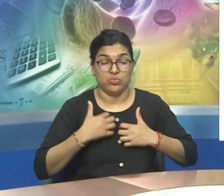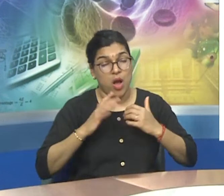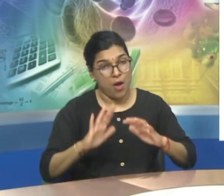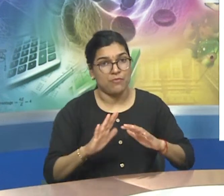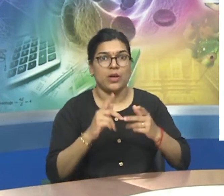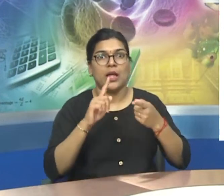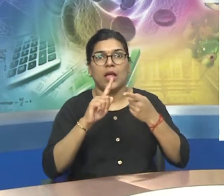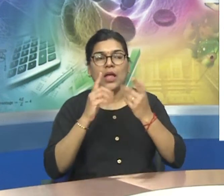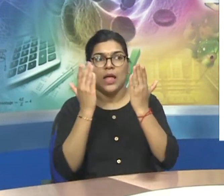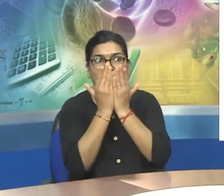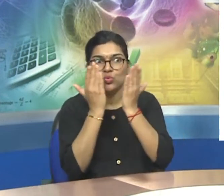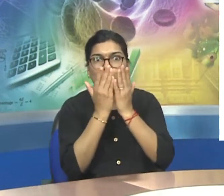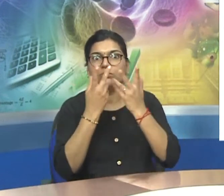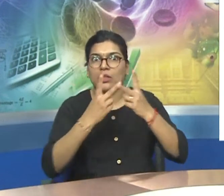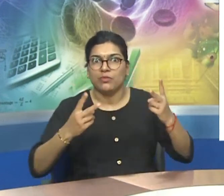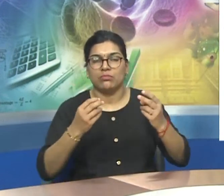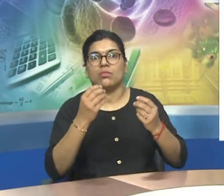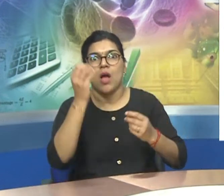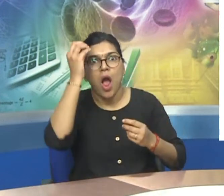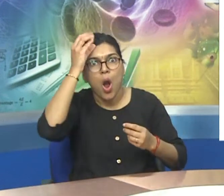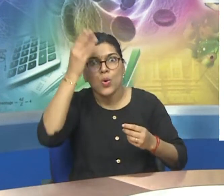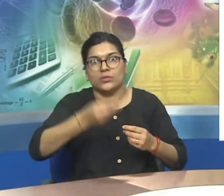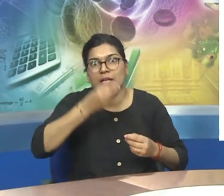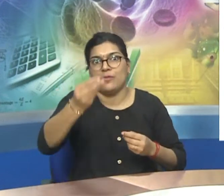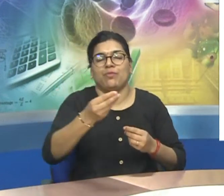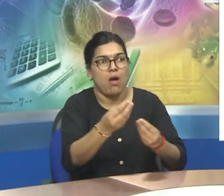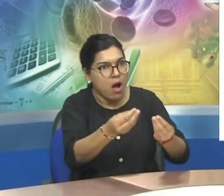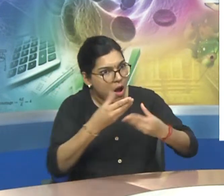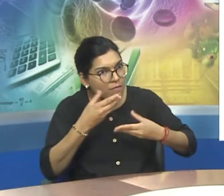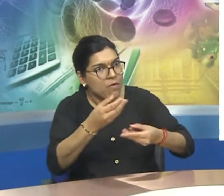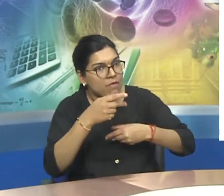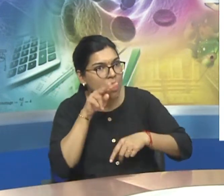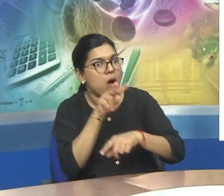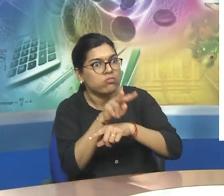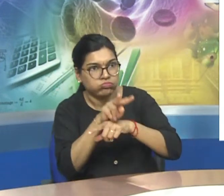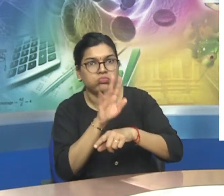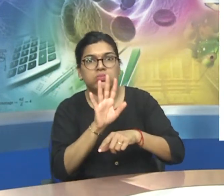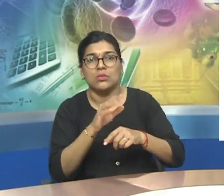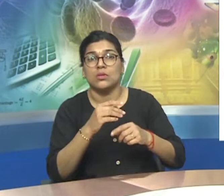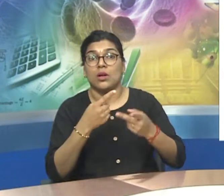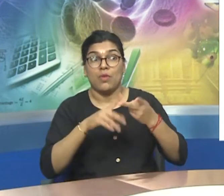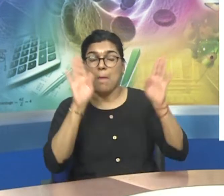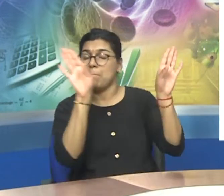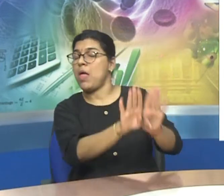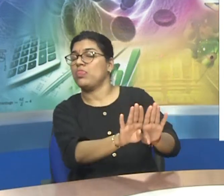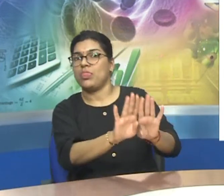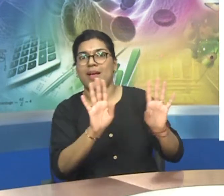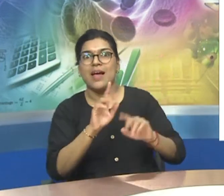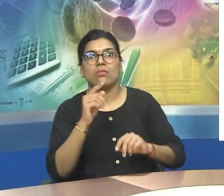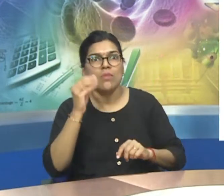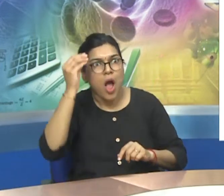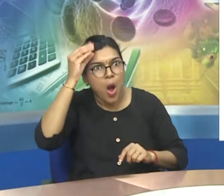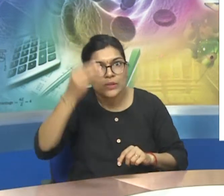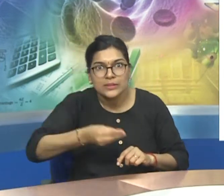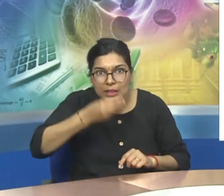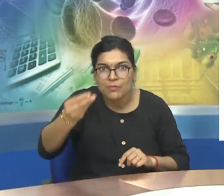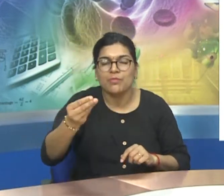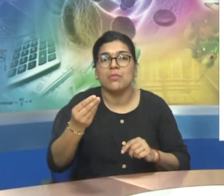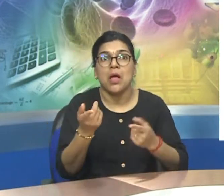making us work more efficiently. So it takes us to all corners of the world.